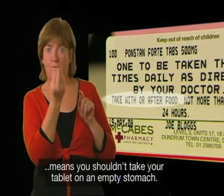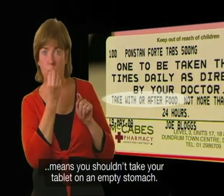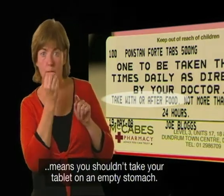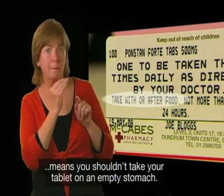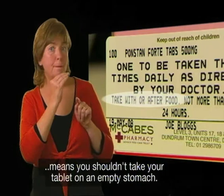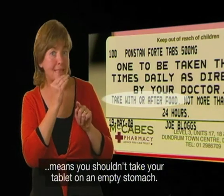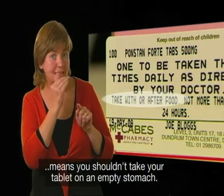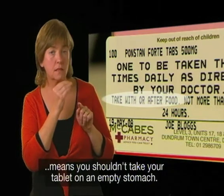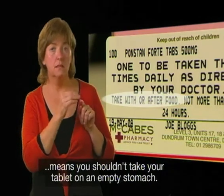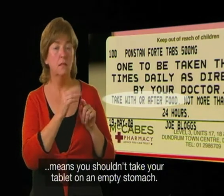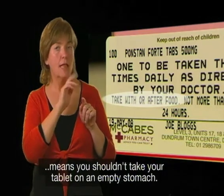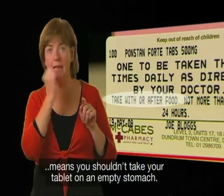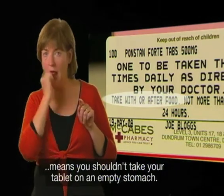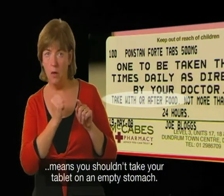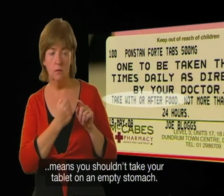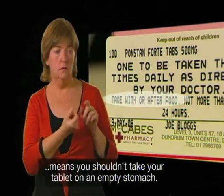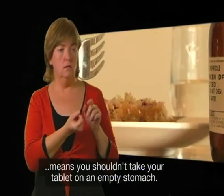you shouldn't take your tablet on an empty stomach.